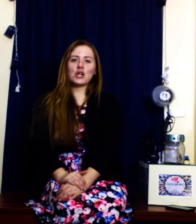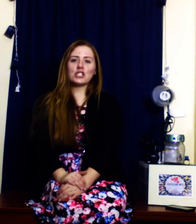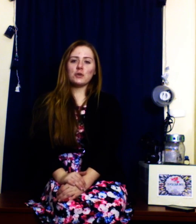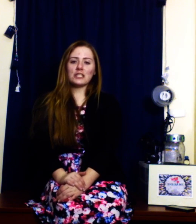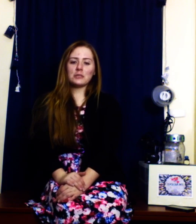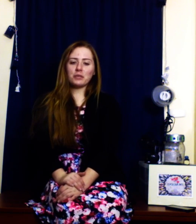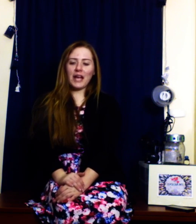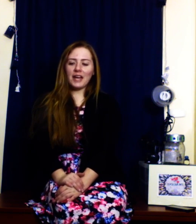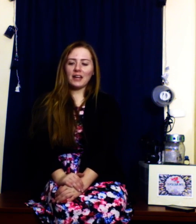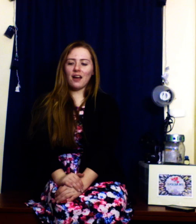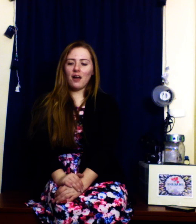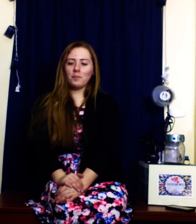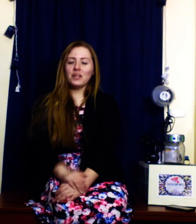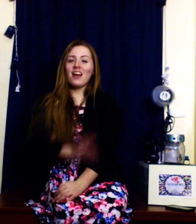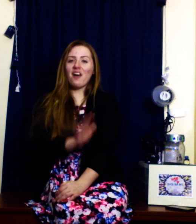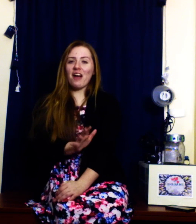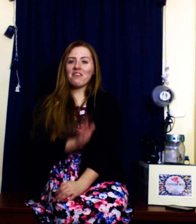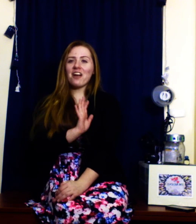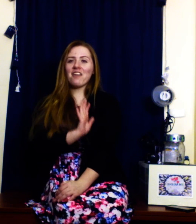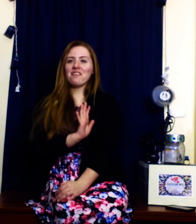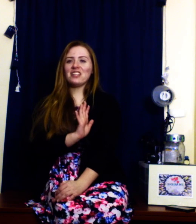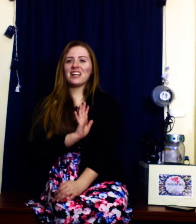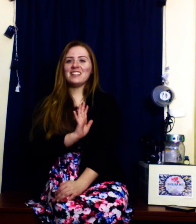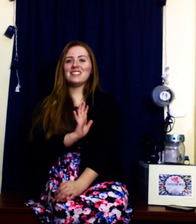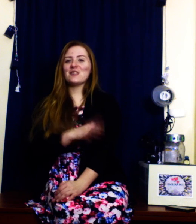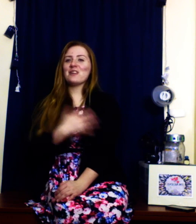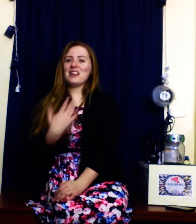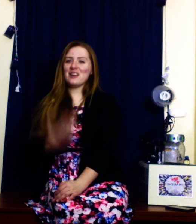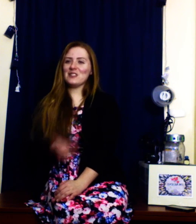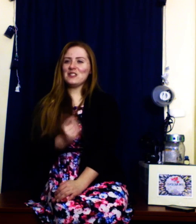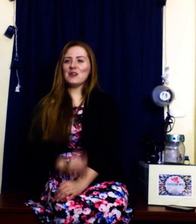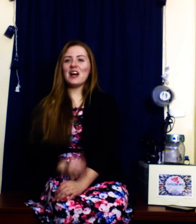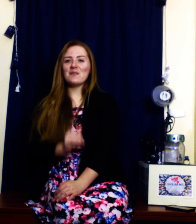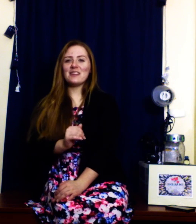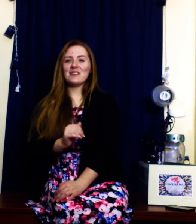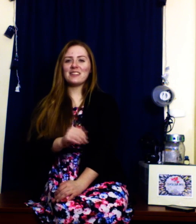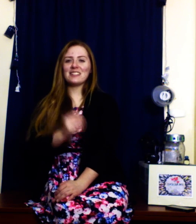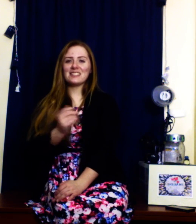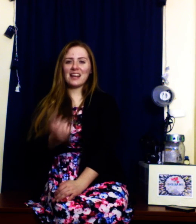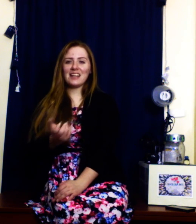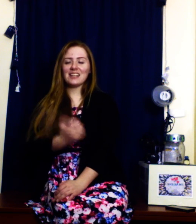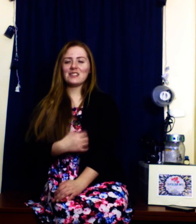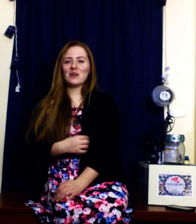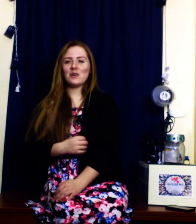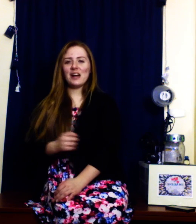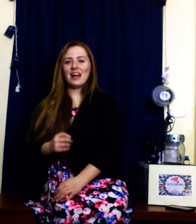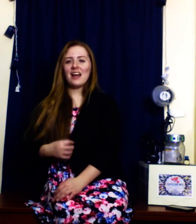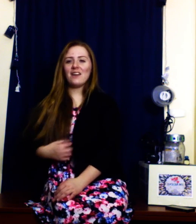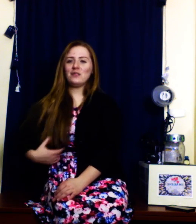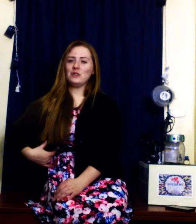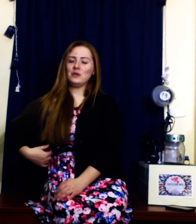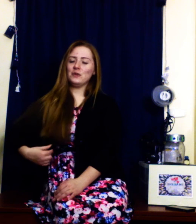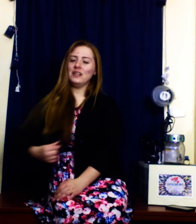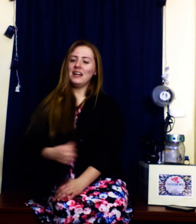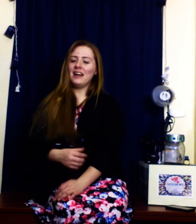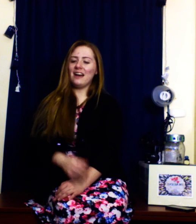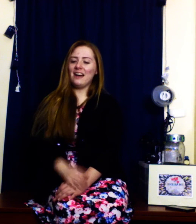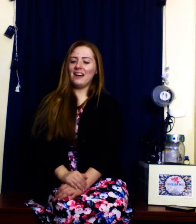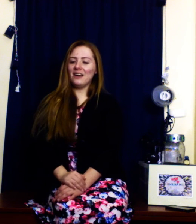to explain. However, I feel like I need somebody else to help me with the signing, so I have to